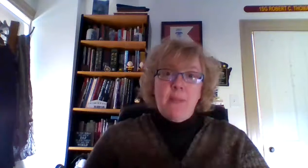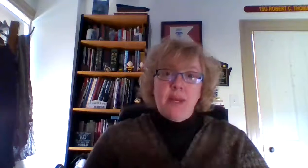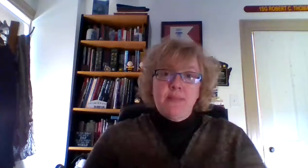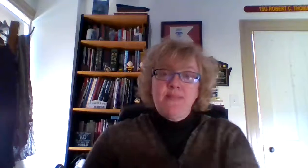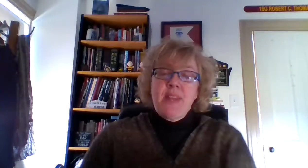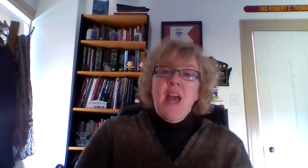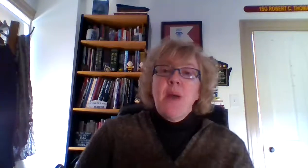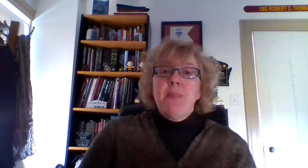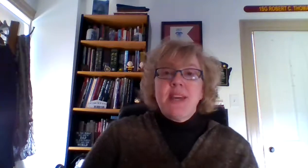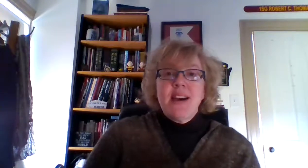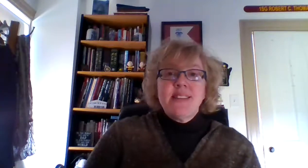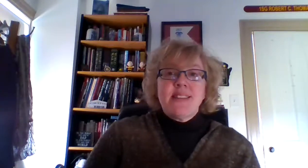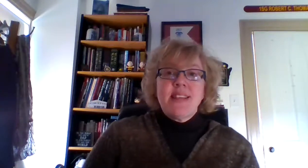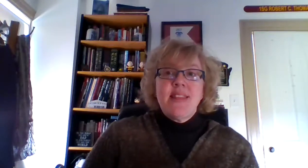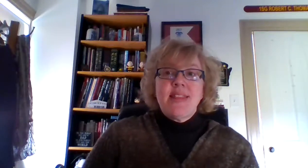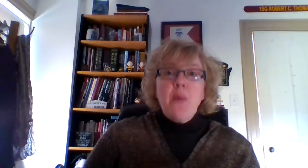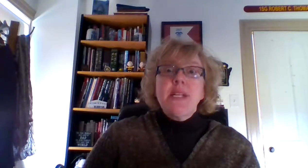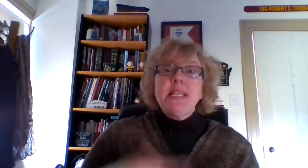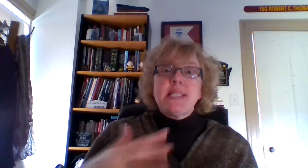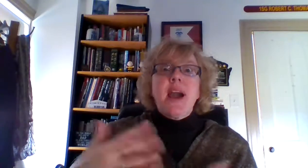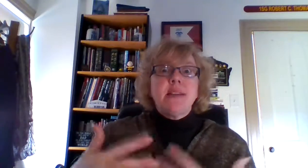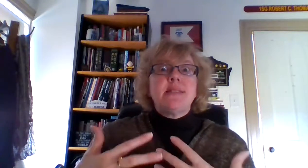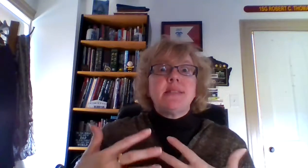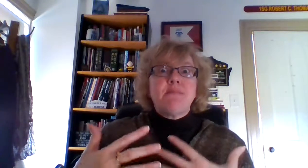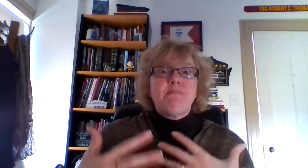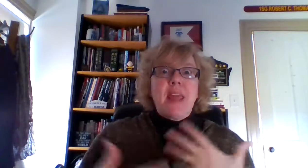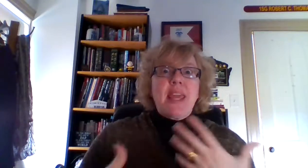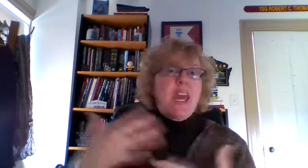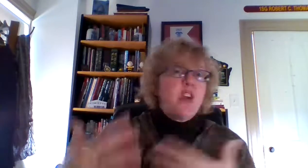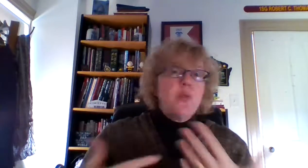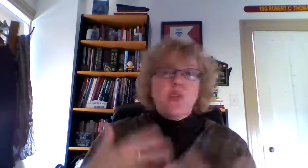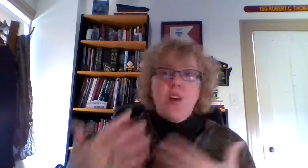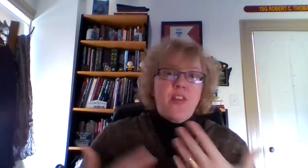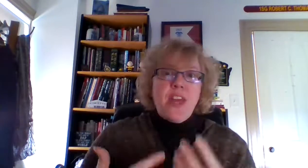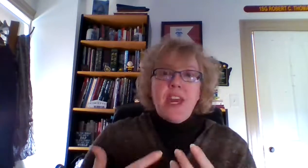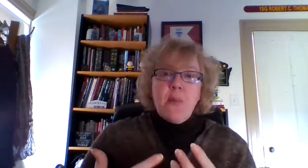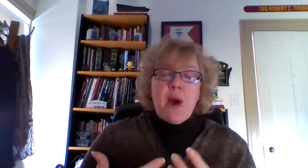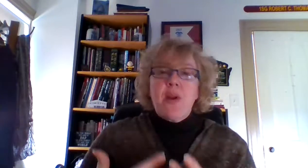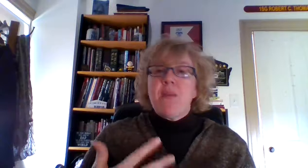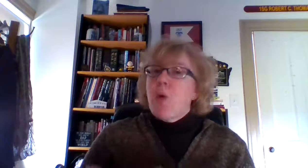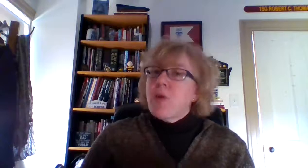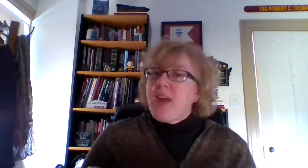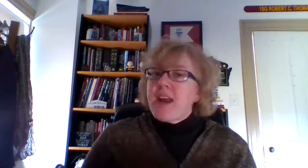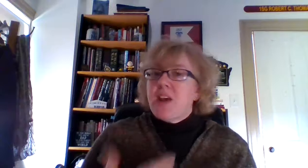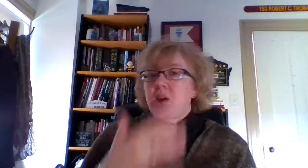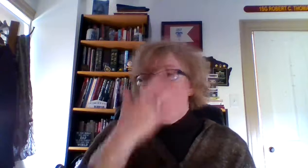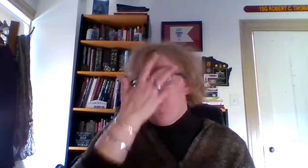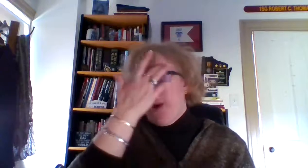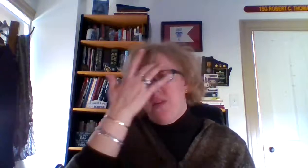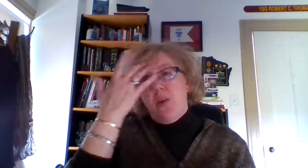topic because that will at least, guys, get you sort of thinking about it, motivated, whatever you want to